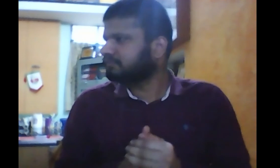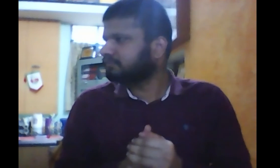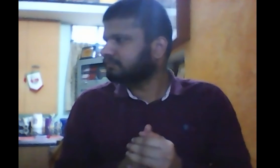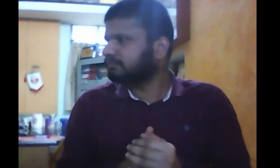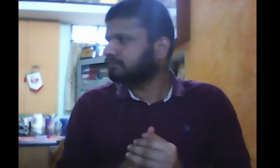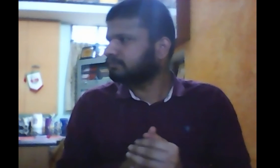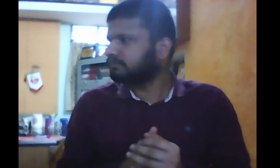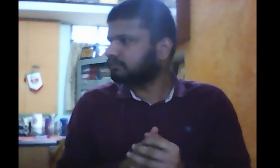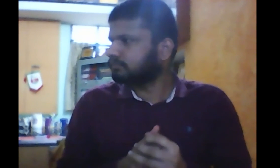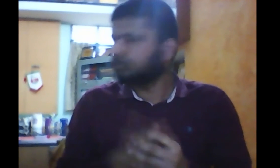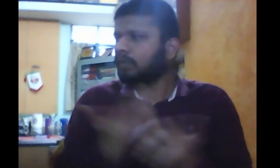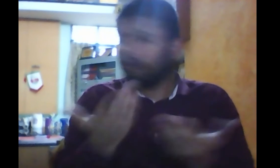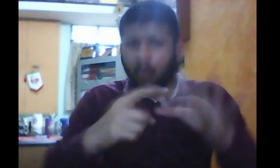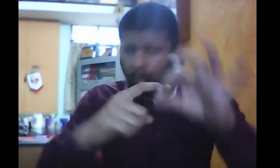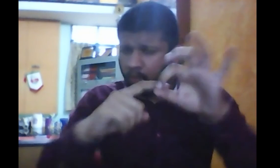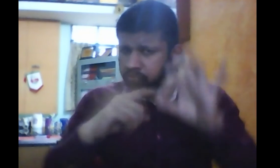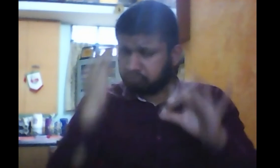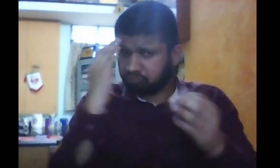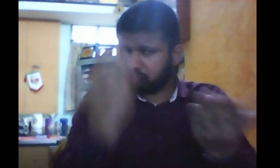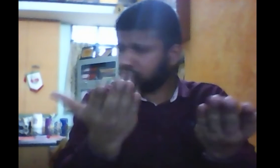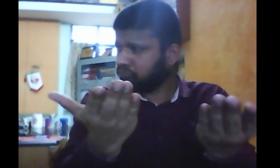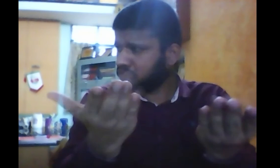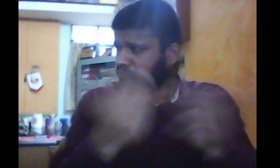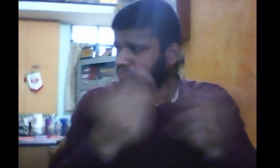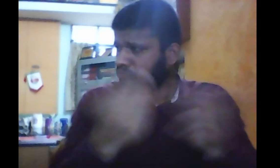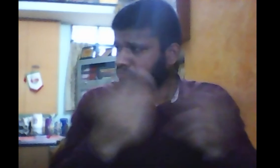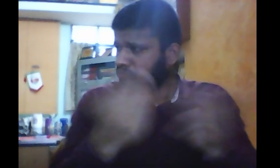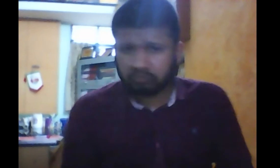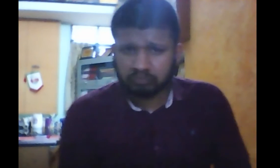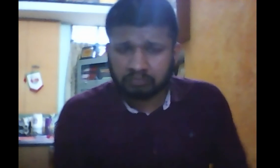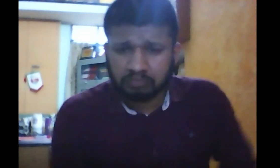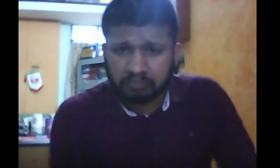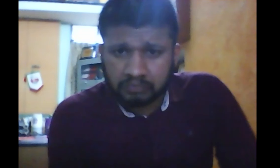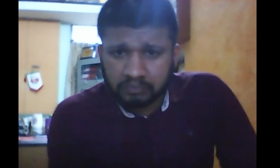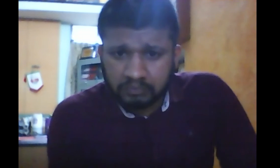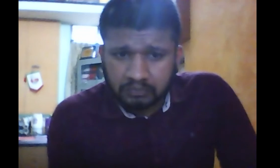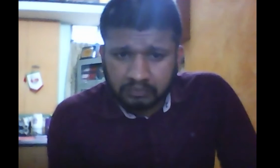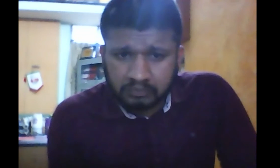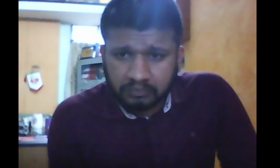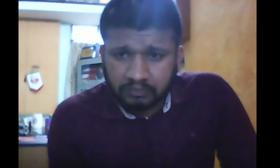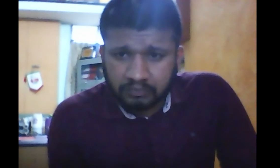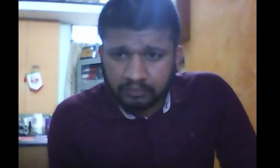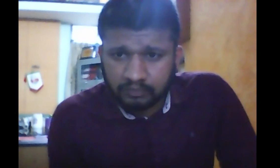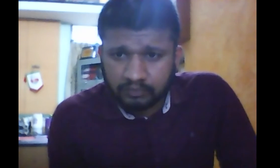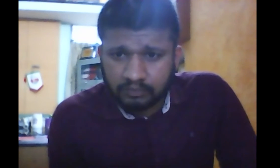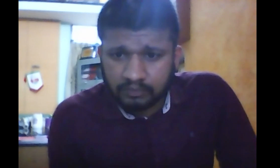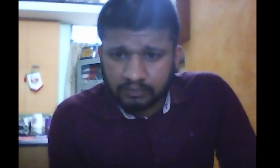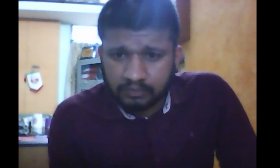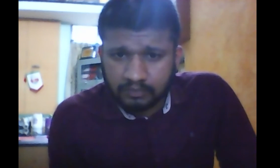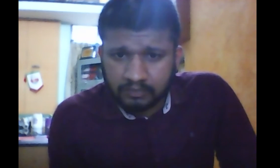So we are doing some more sentences, or if you have any query, any question, any doubt, if you want to know any sign of a